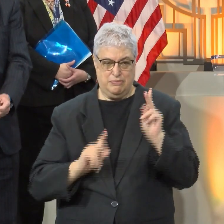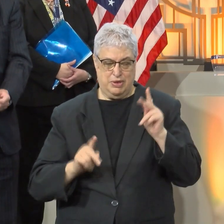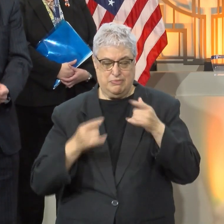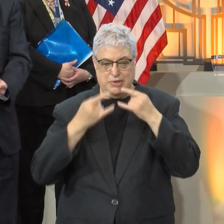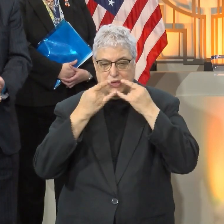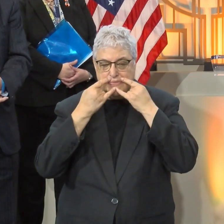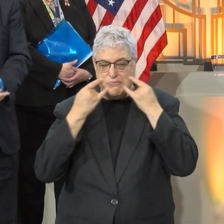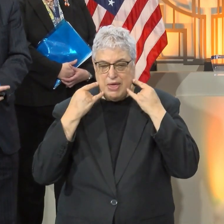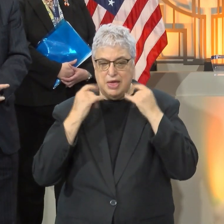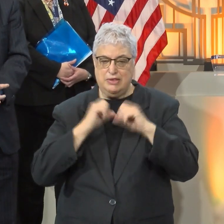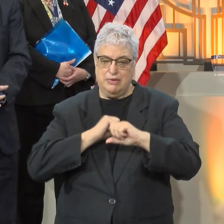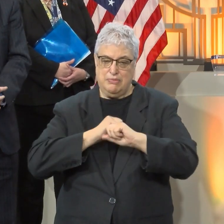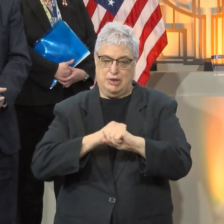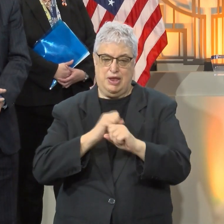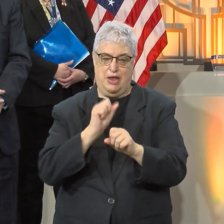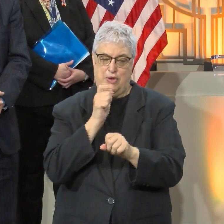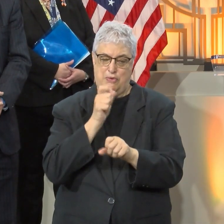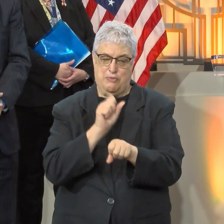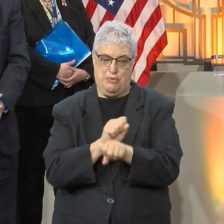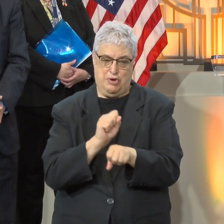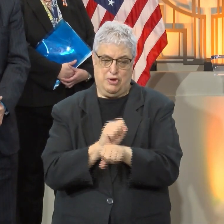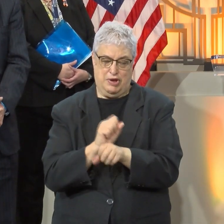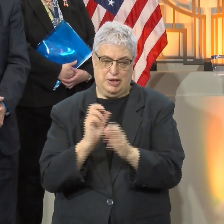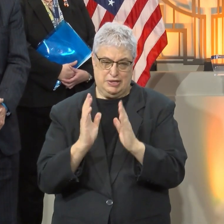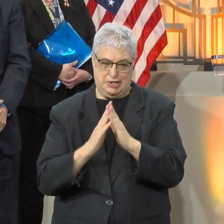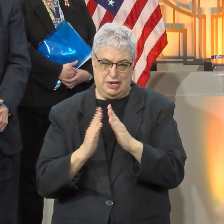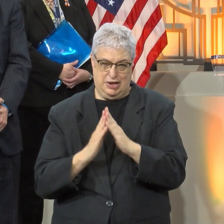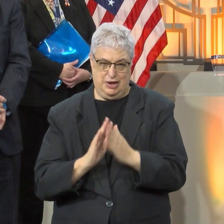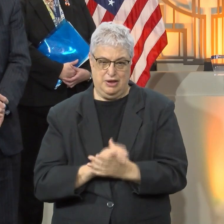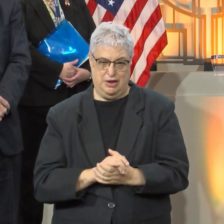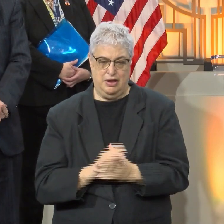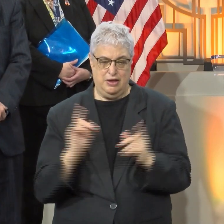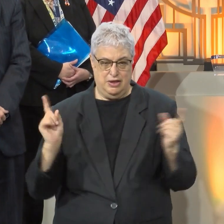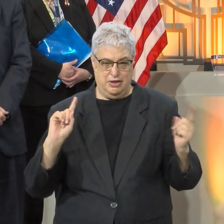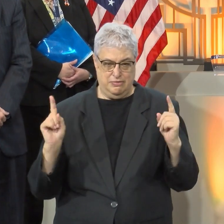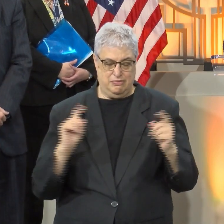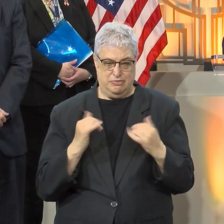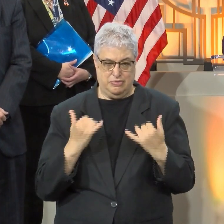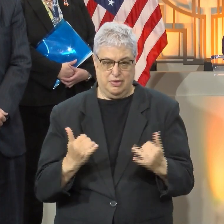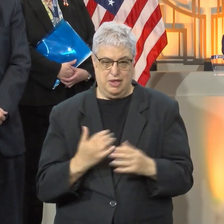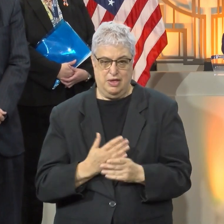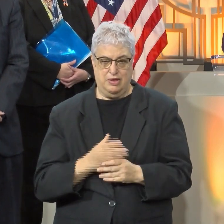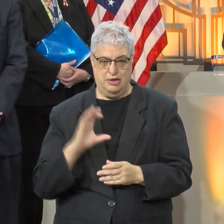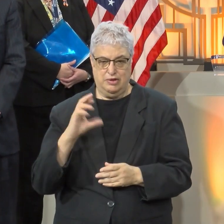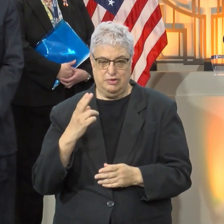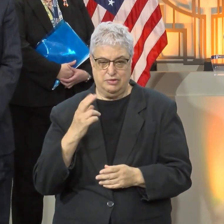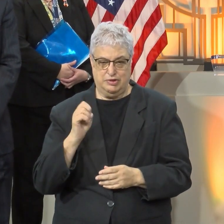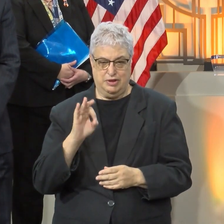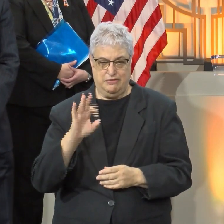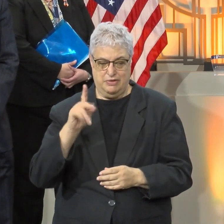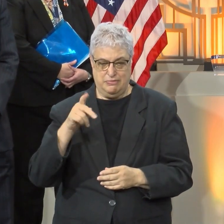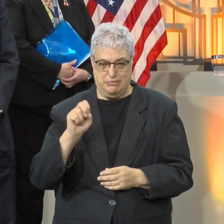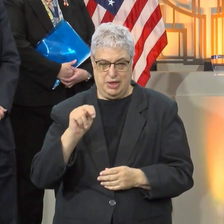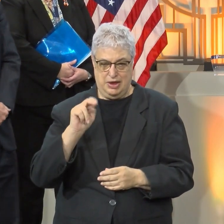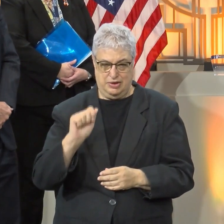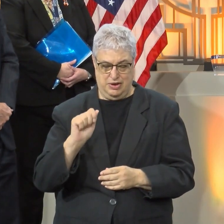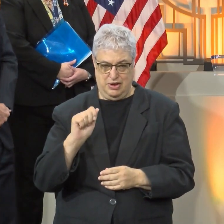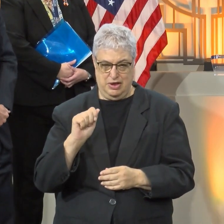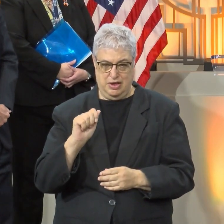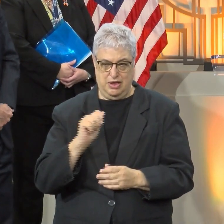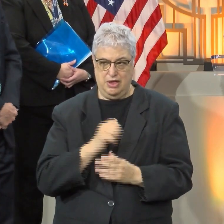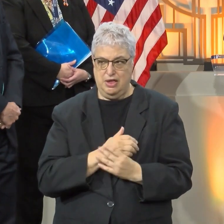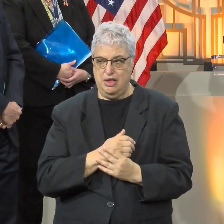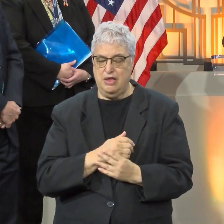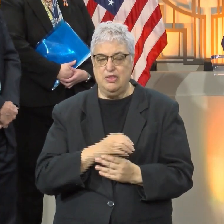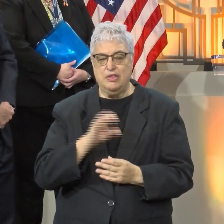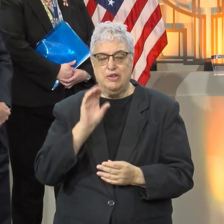on their masks and to engage in social distancing. Let me bring up Chief Pena with the Houston Fire